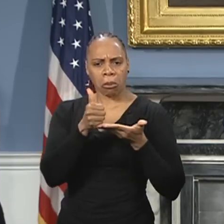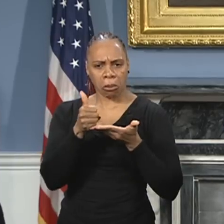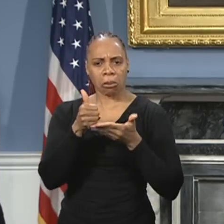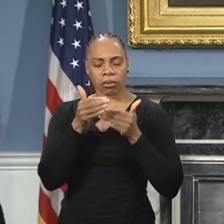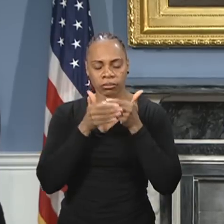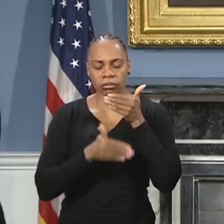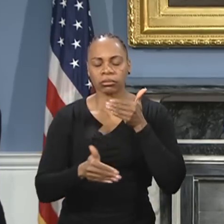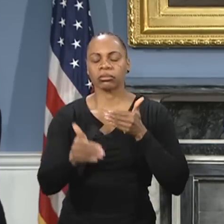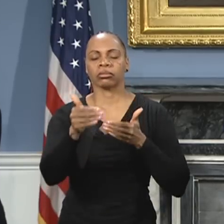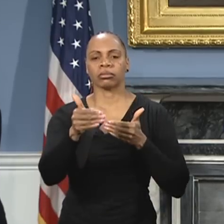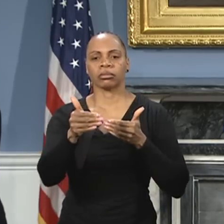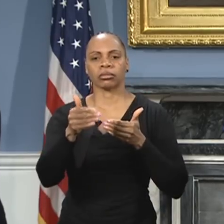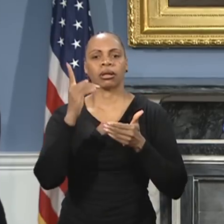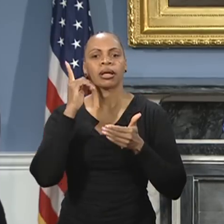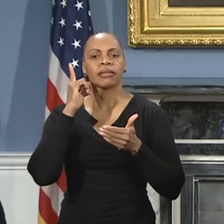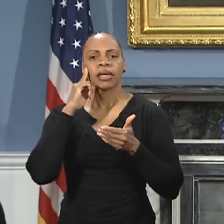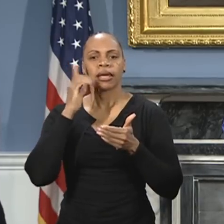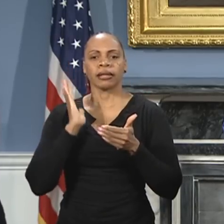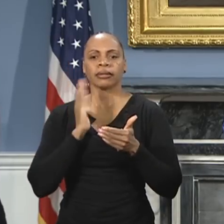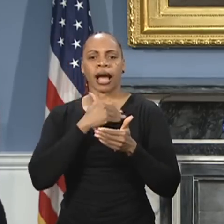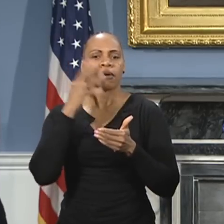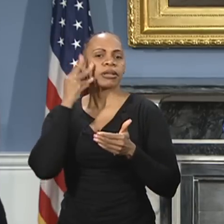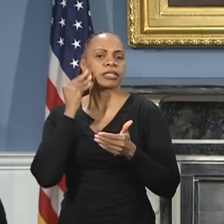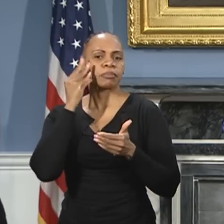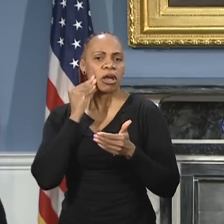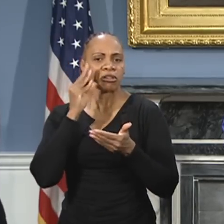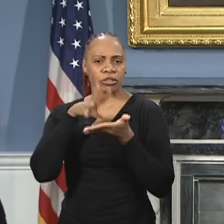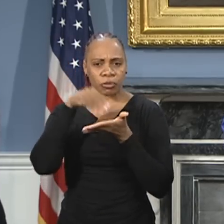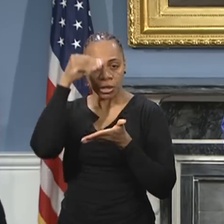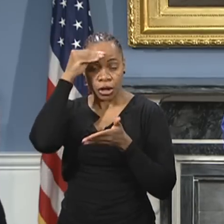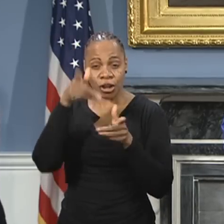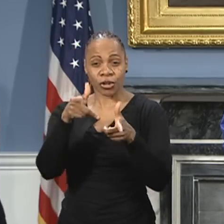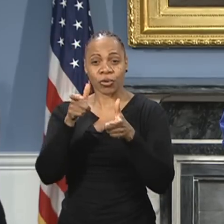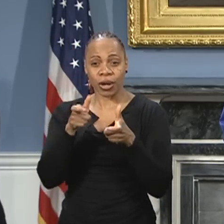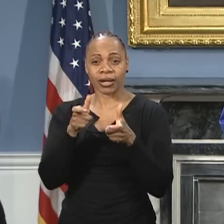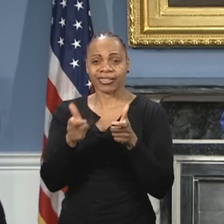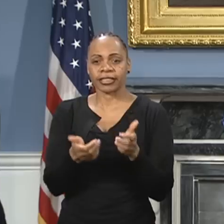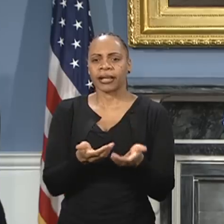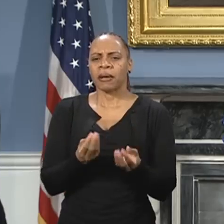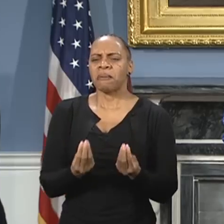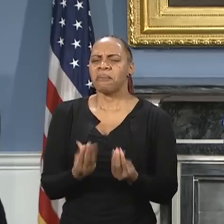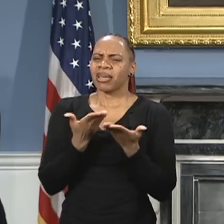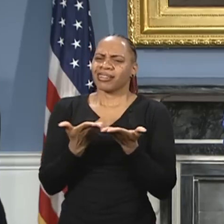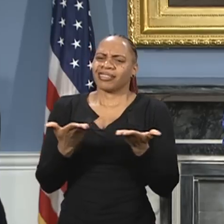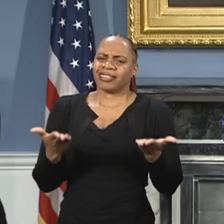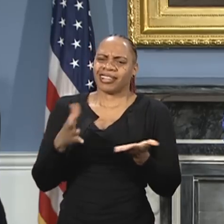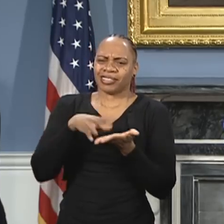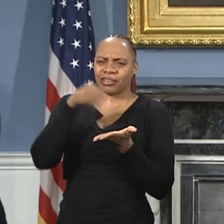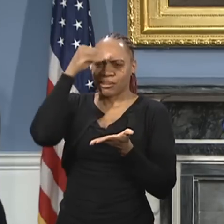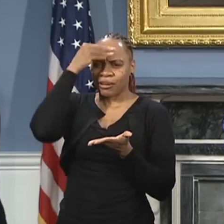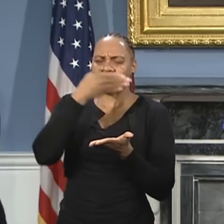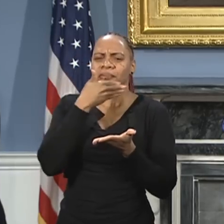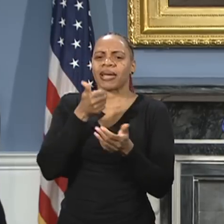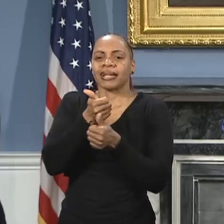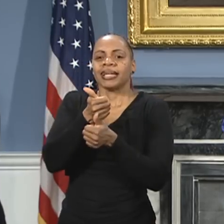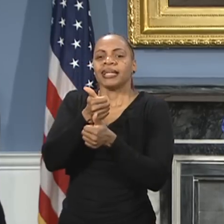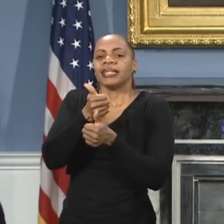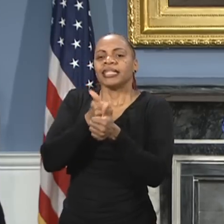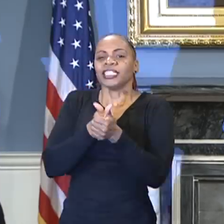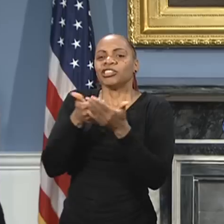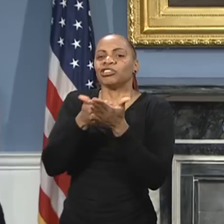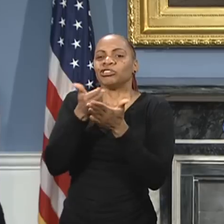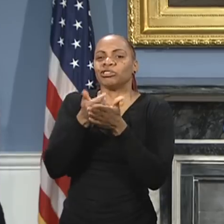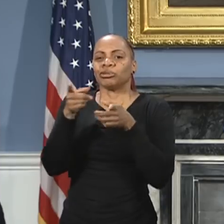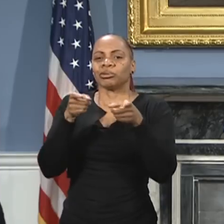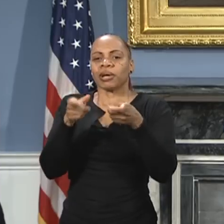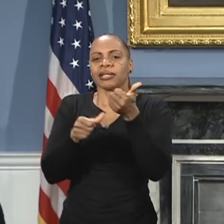I think we learned quickly that there were some things that could be done better. Look, every new administration has an opportunity to put